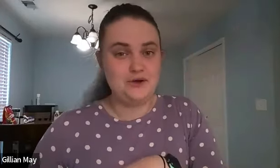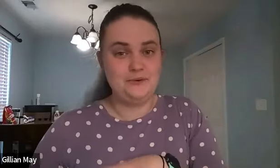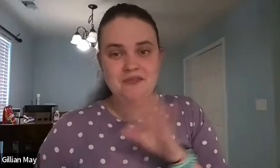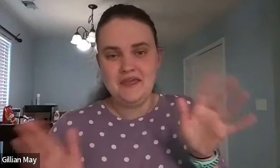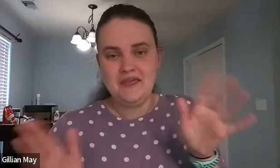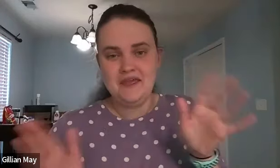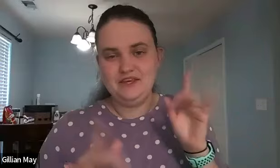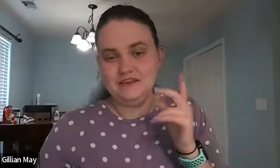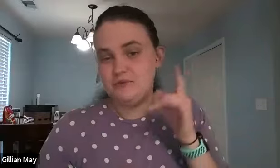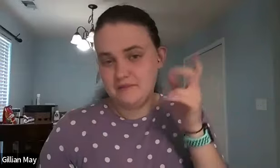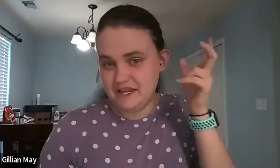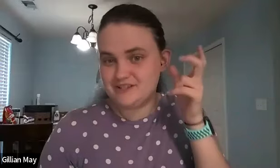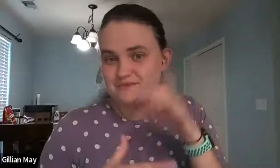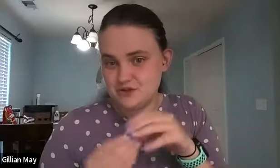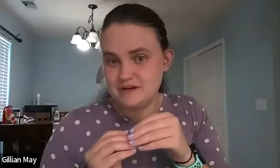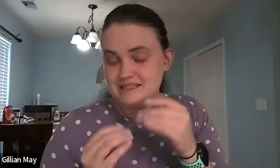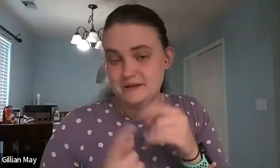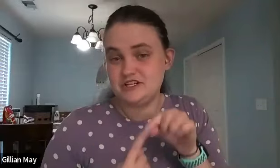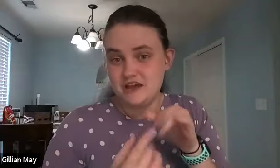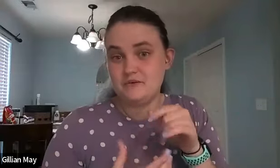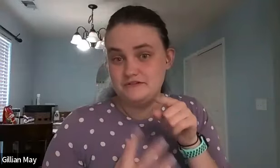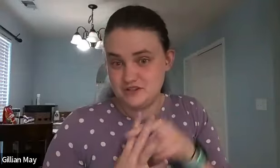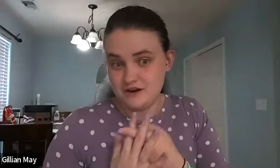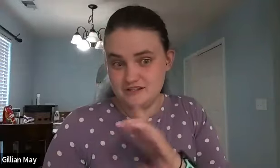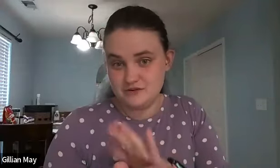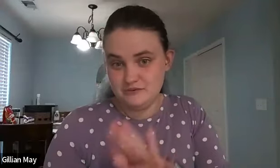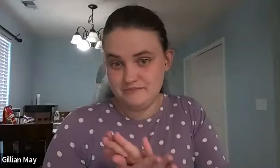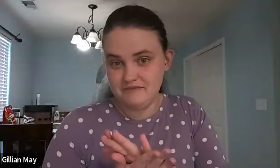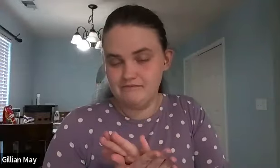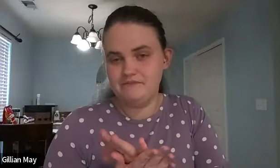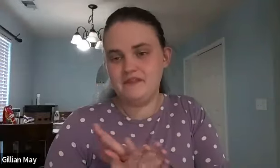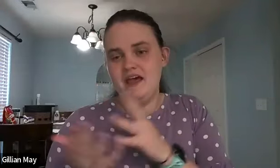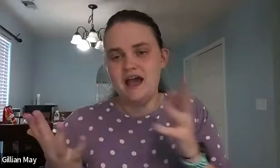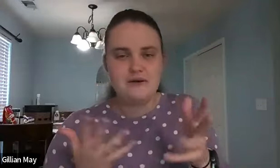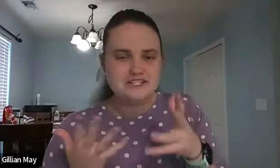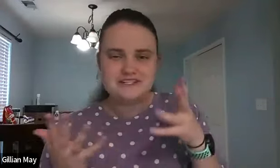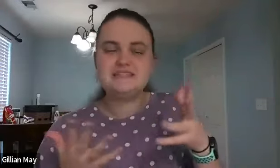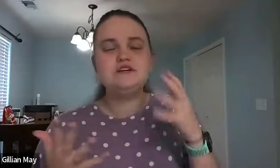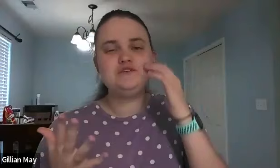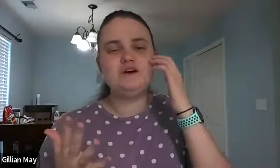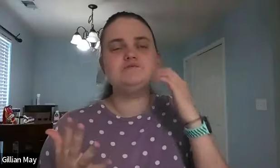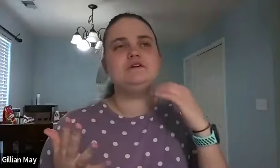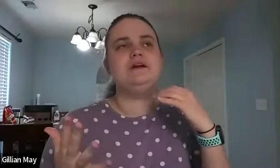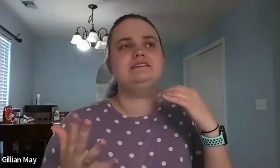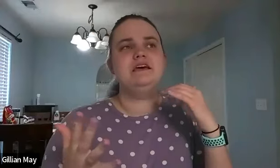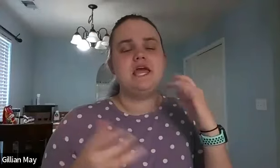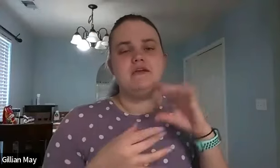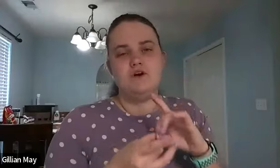So you'll probably hear some stories, especially now that we've started school. I was just, especially ones where it's